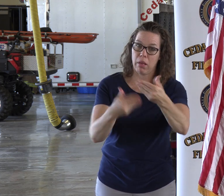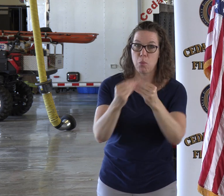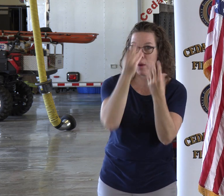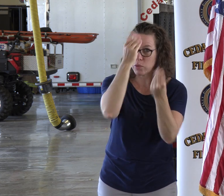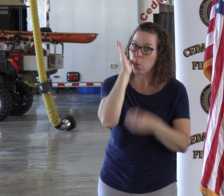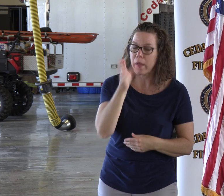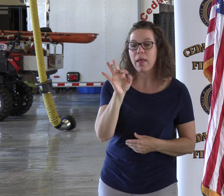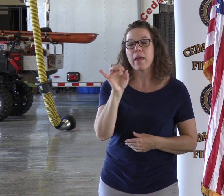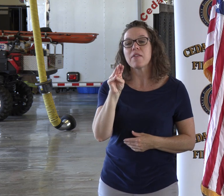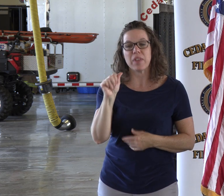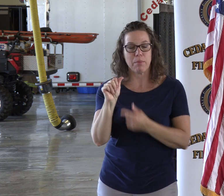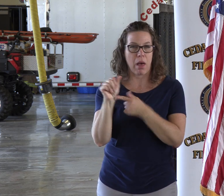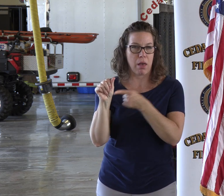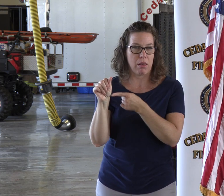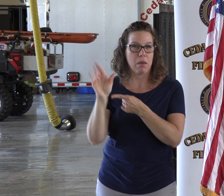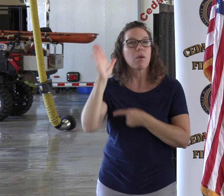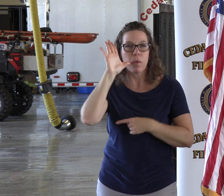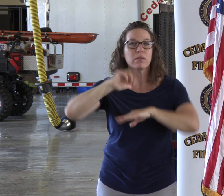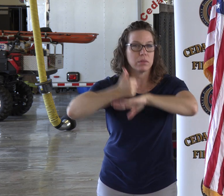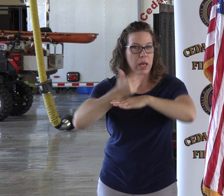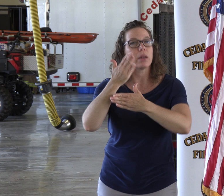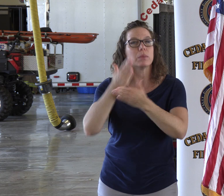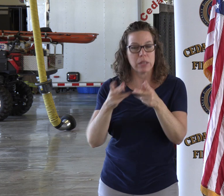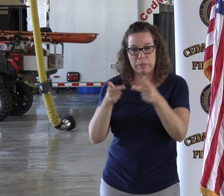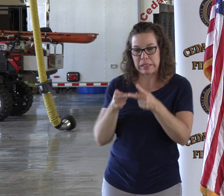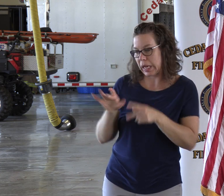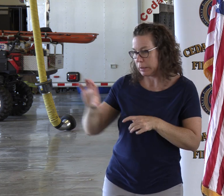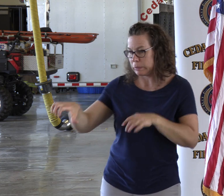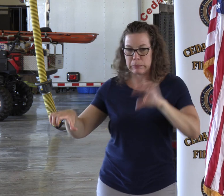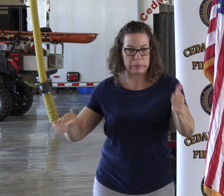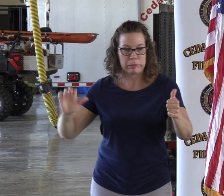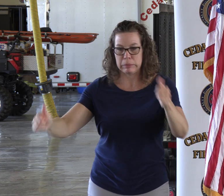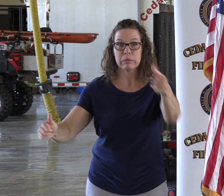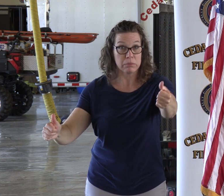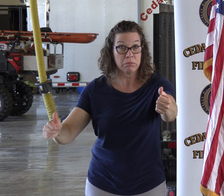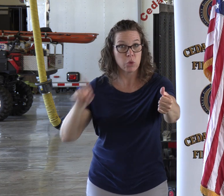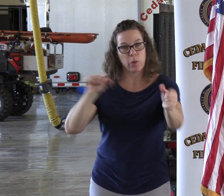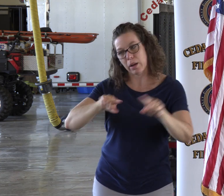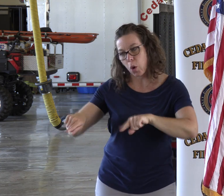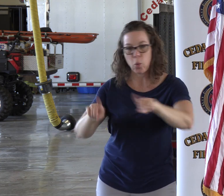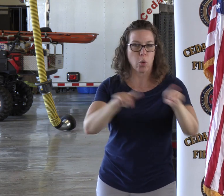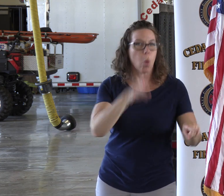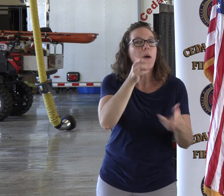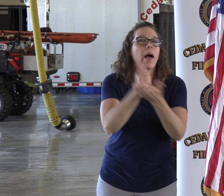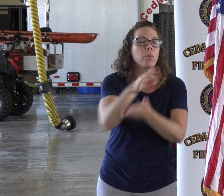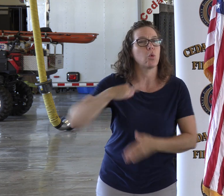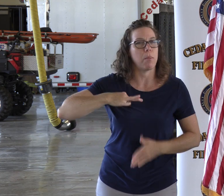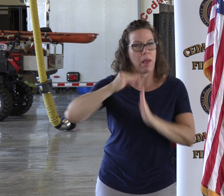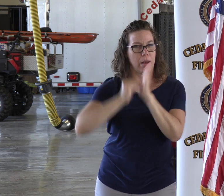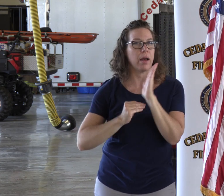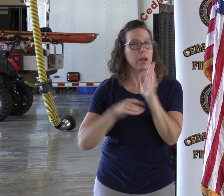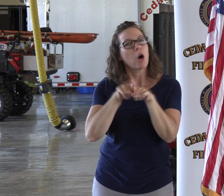The FEMA will likely set up some sites around town to help people apply. The city will also help with